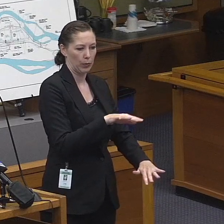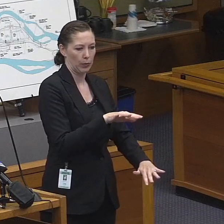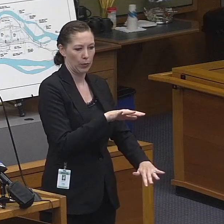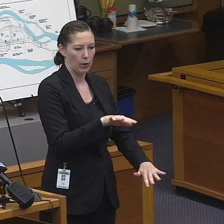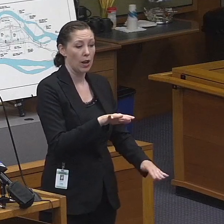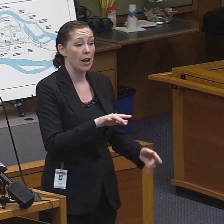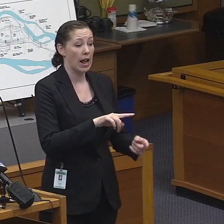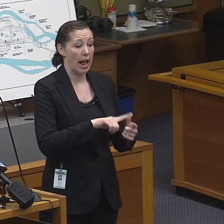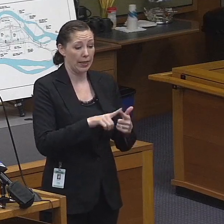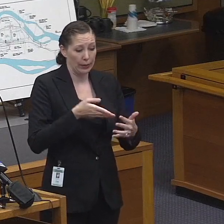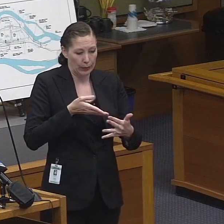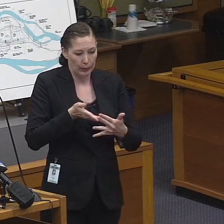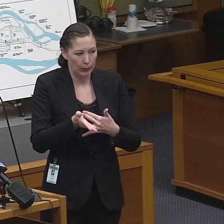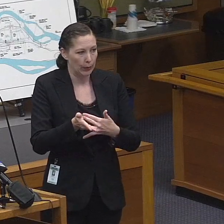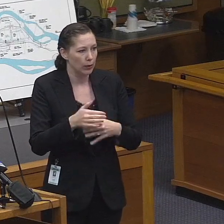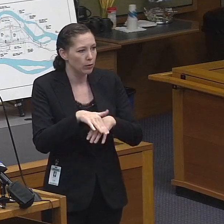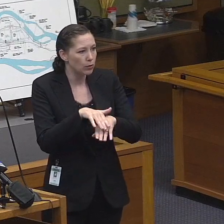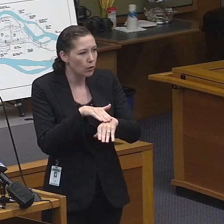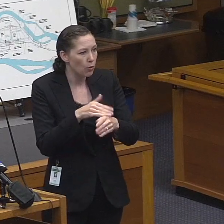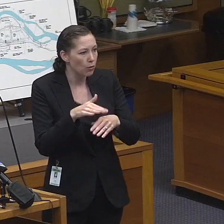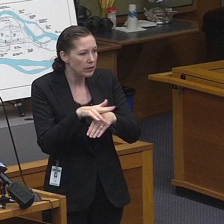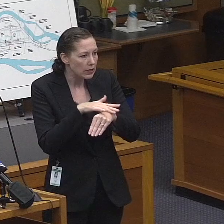filters for final treatment. So does it take the